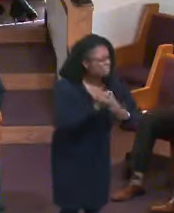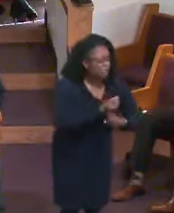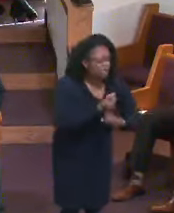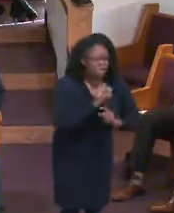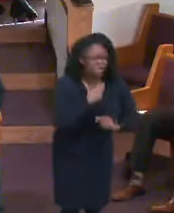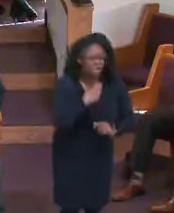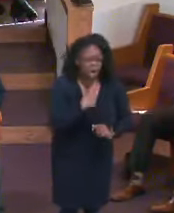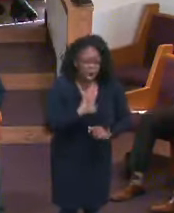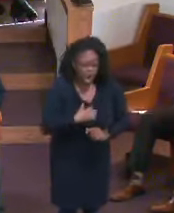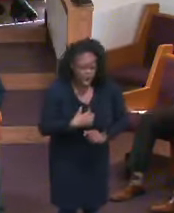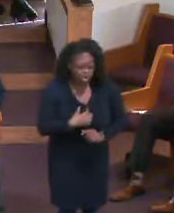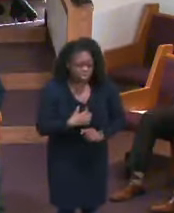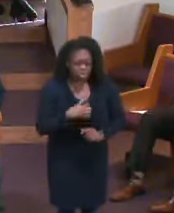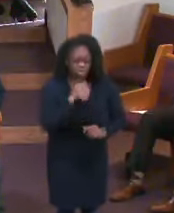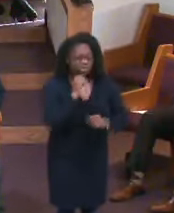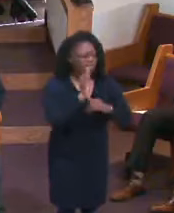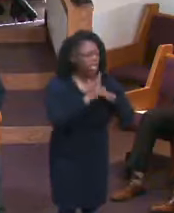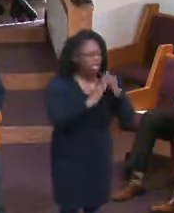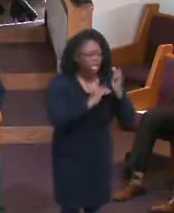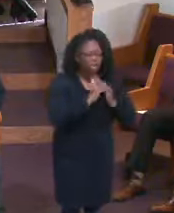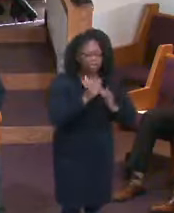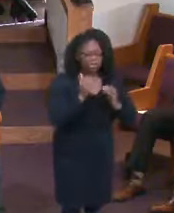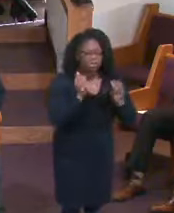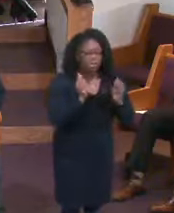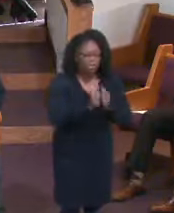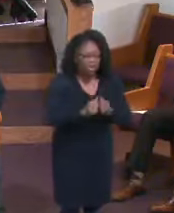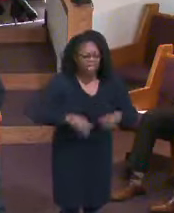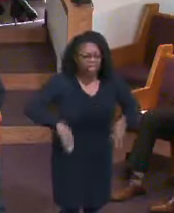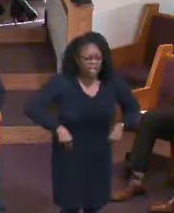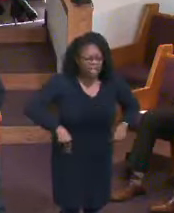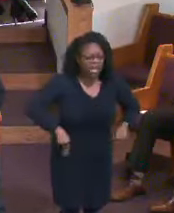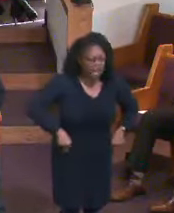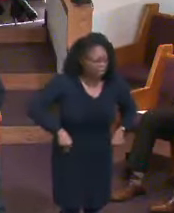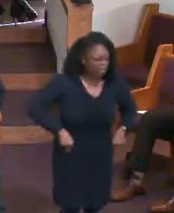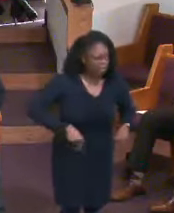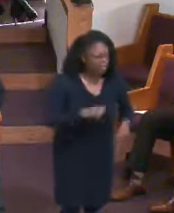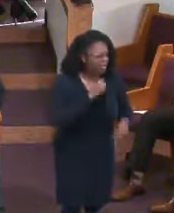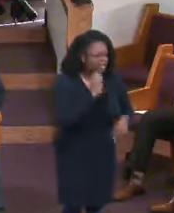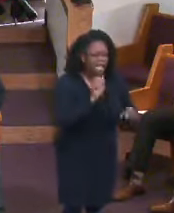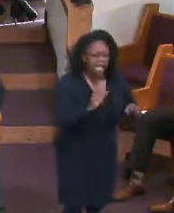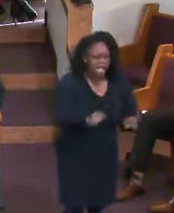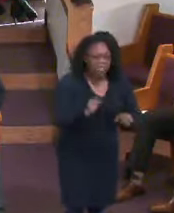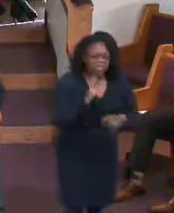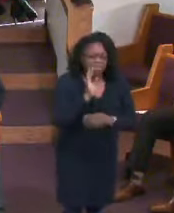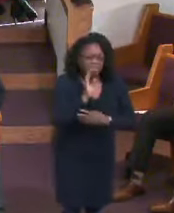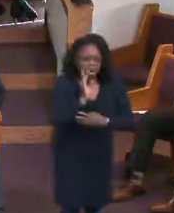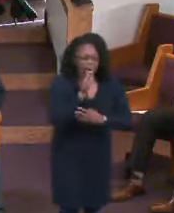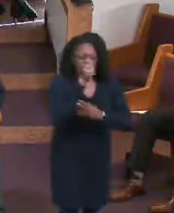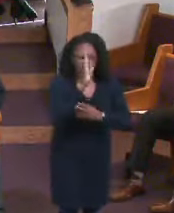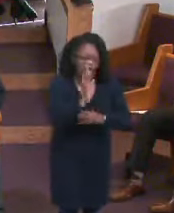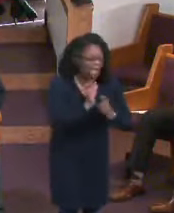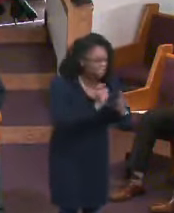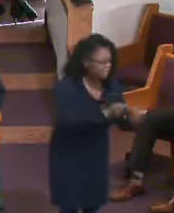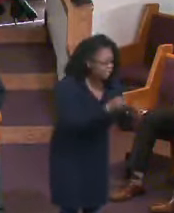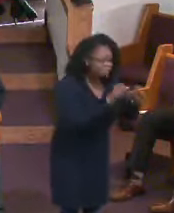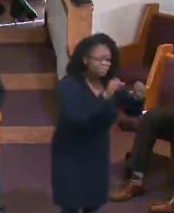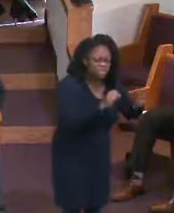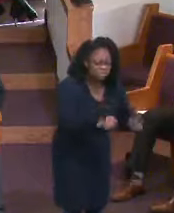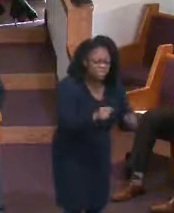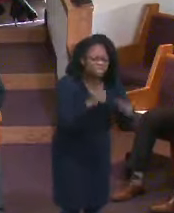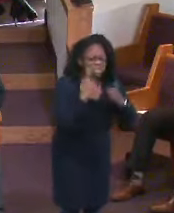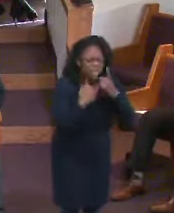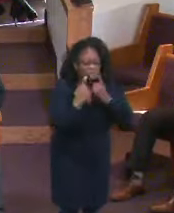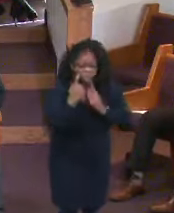hunger or their discomfort with their diaper. Although they are unable to talk, God has given them the ability to